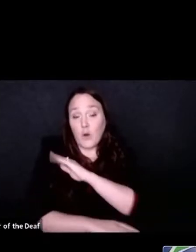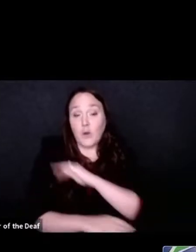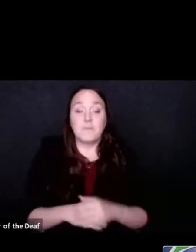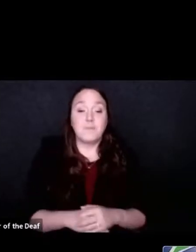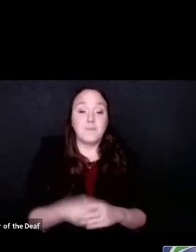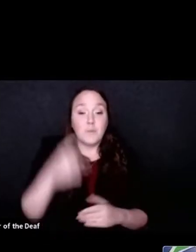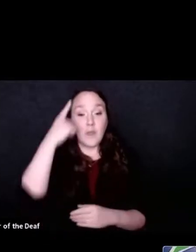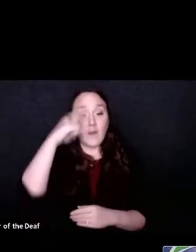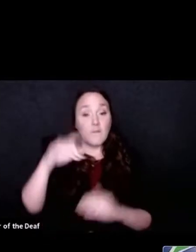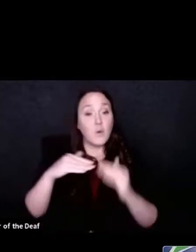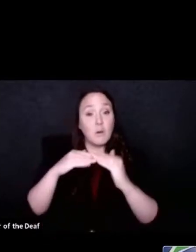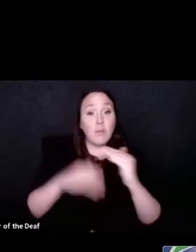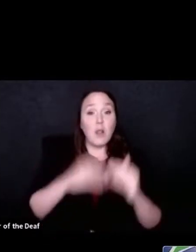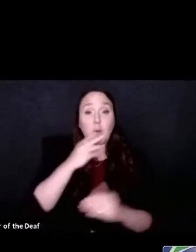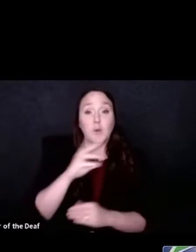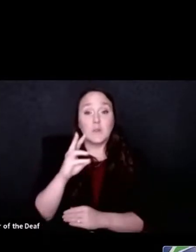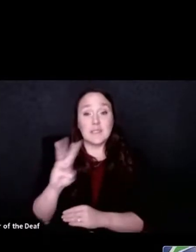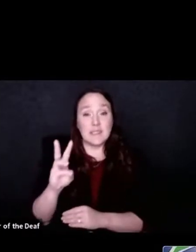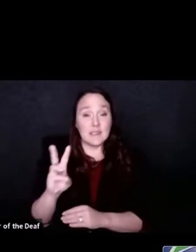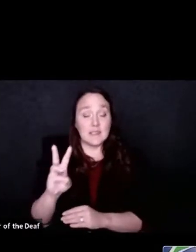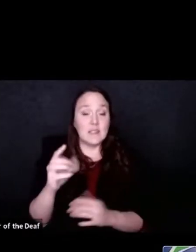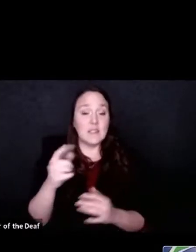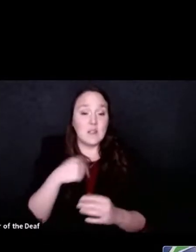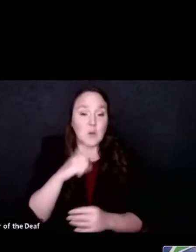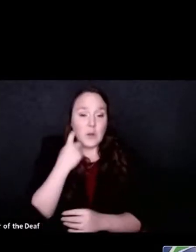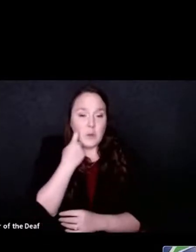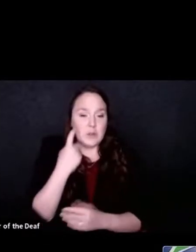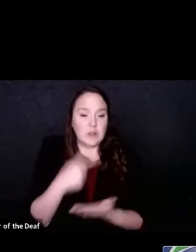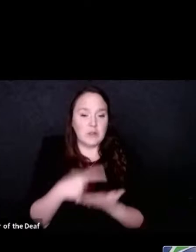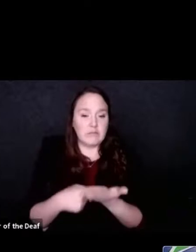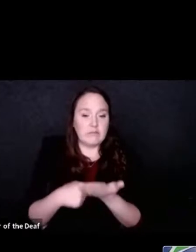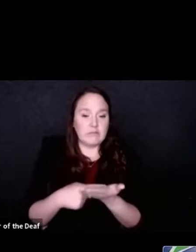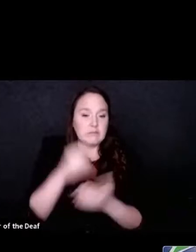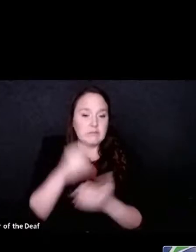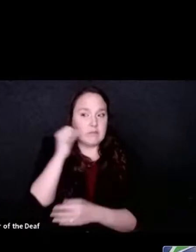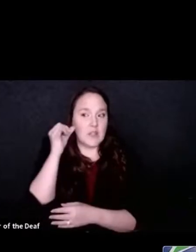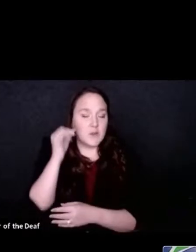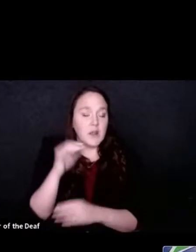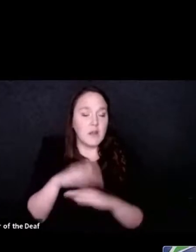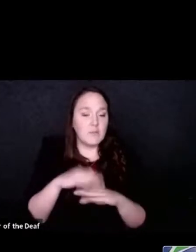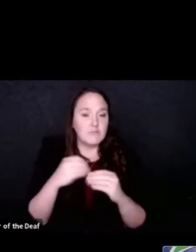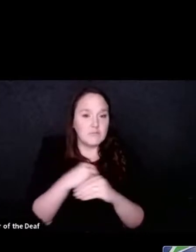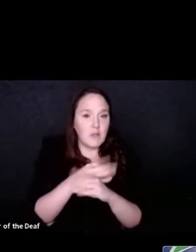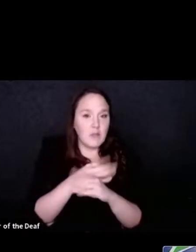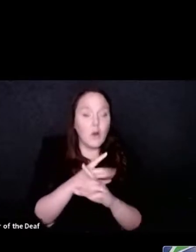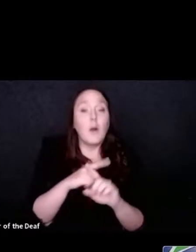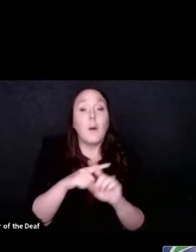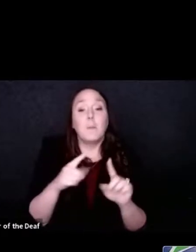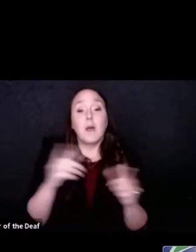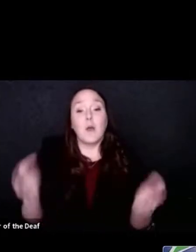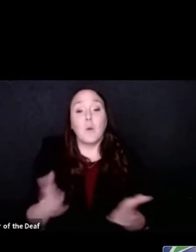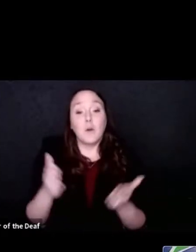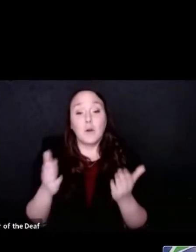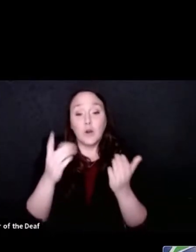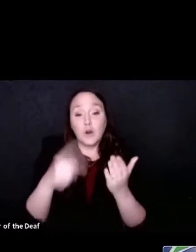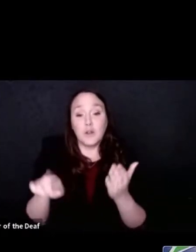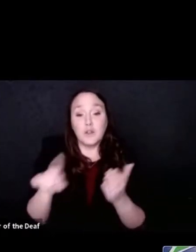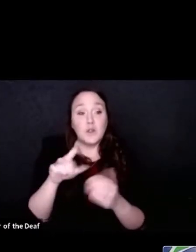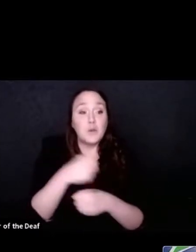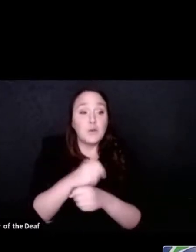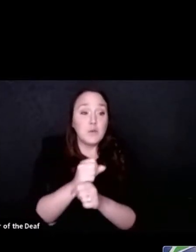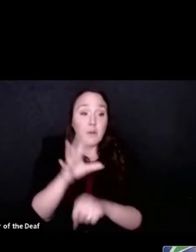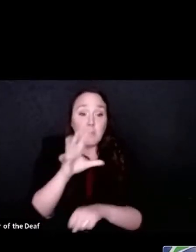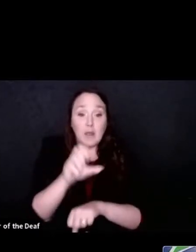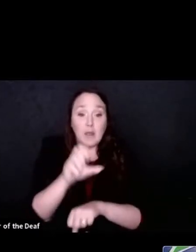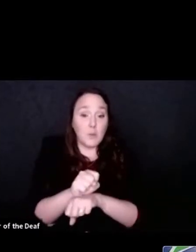and under crowd right now, we actually were just talking about that, I think yesterday, maybe on a call. Encourage you to make your appointments